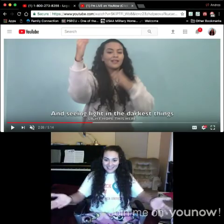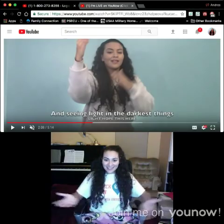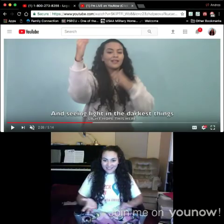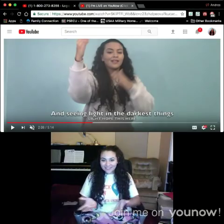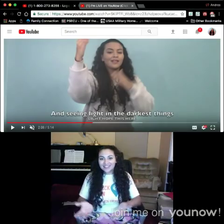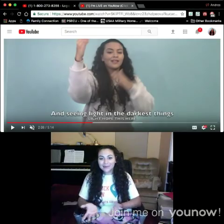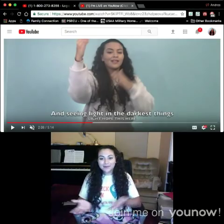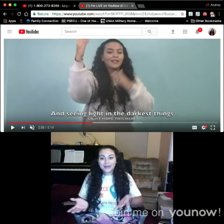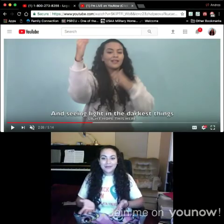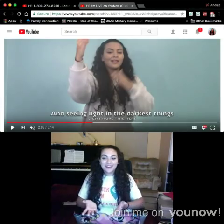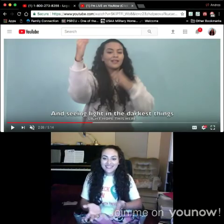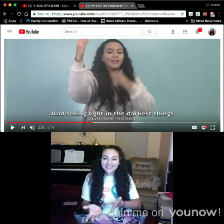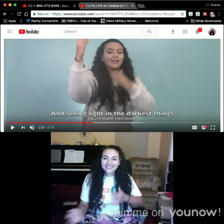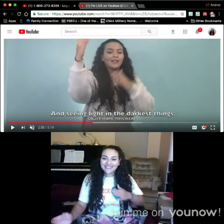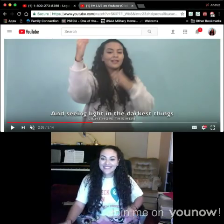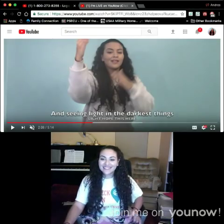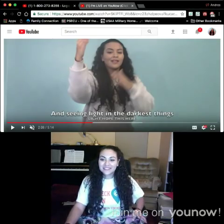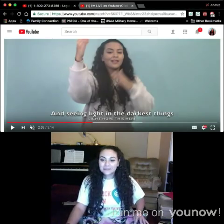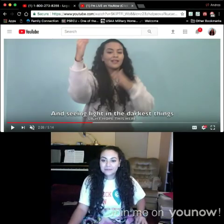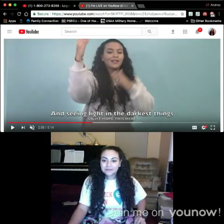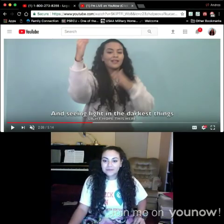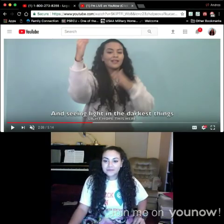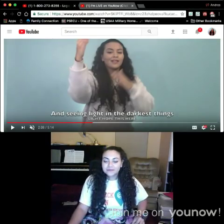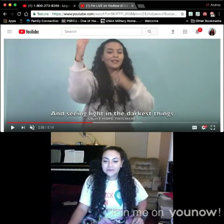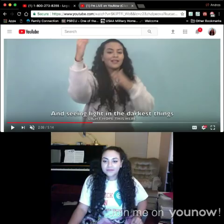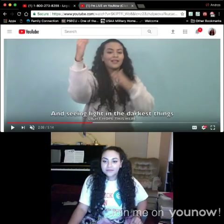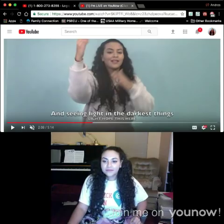this stuff. That's what I'm talking about.